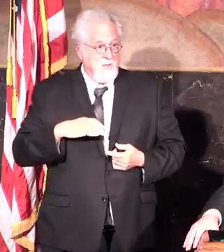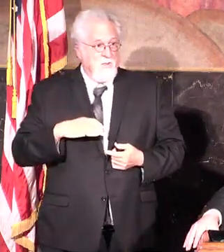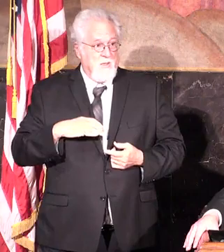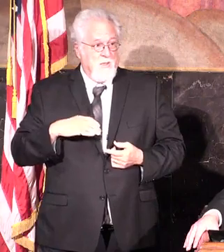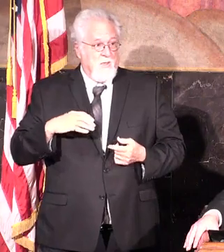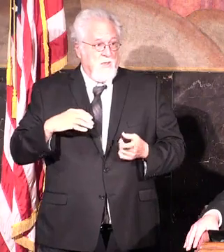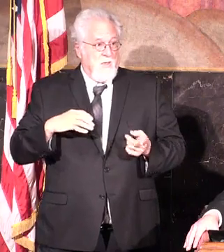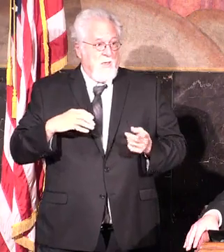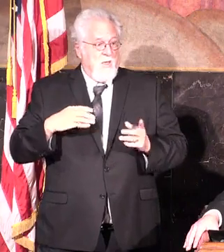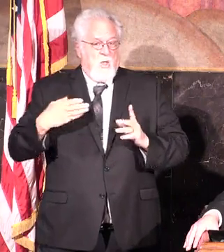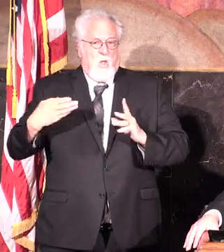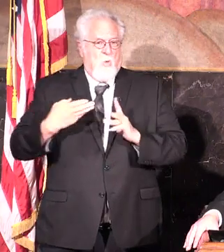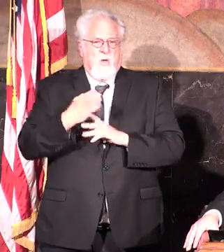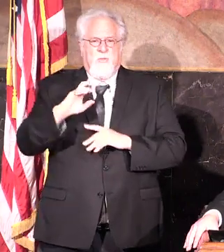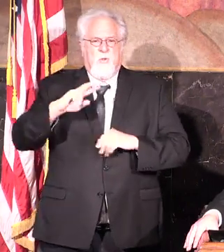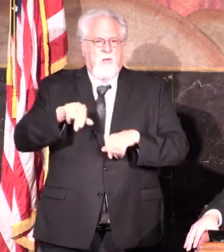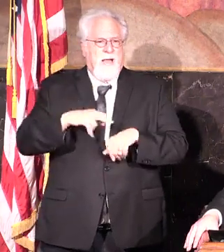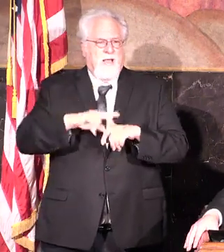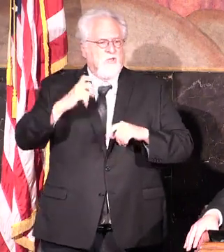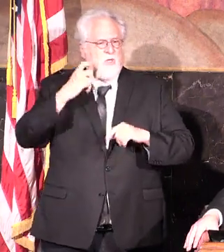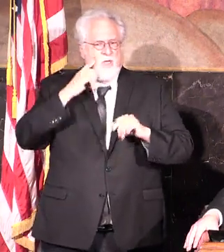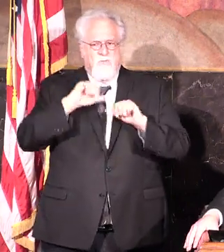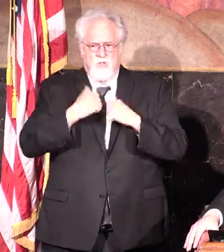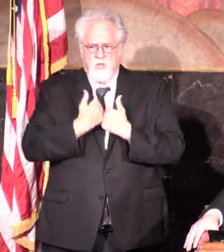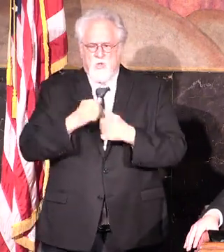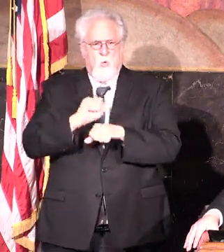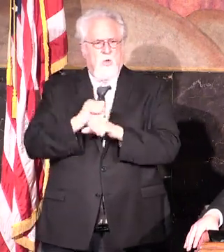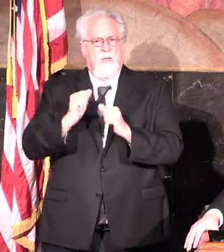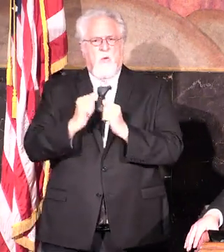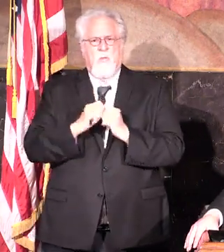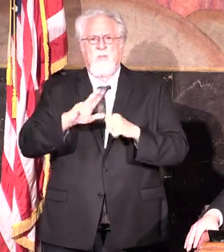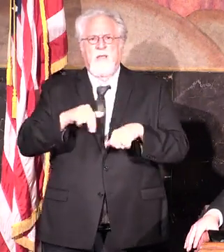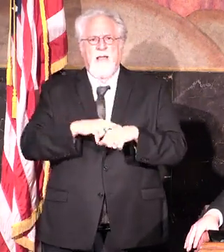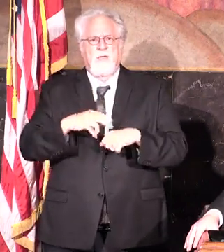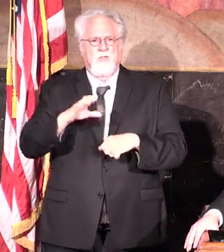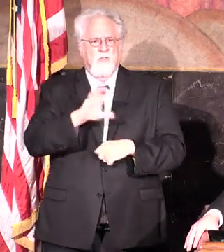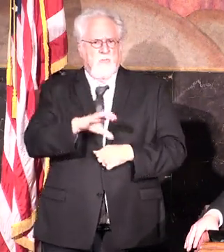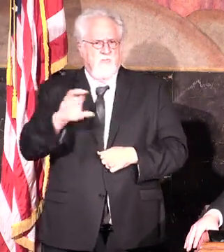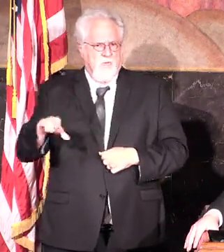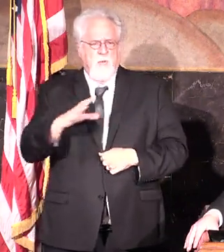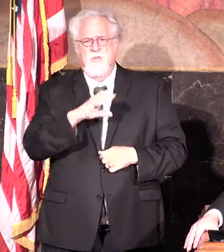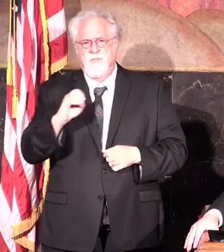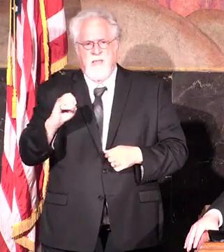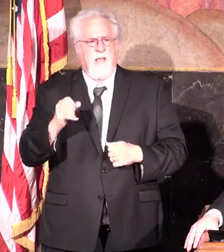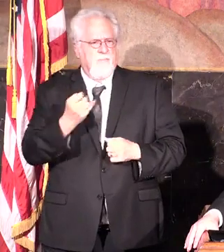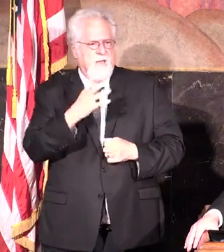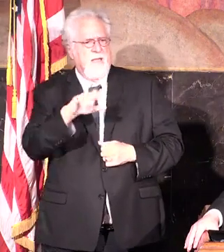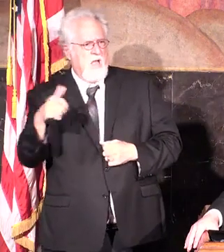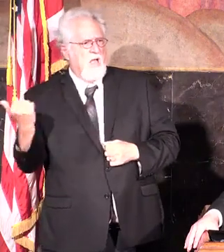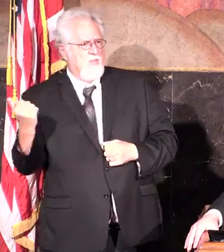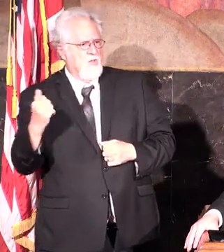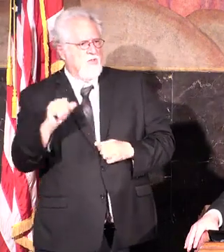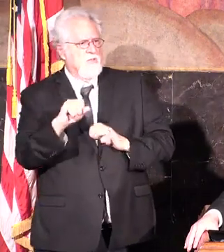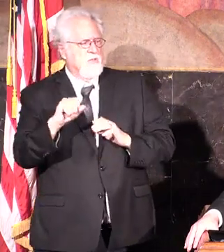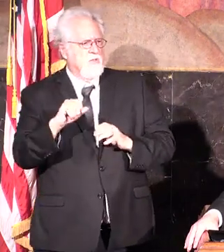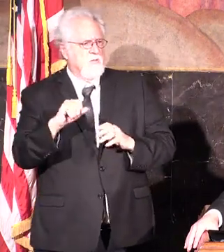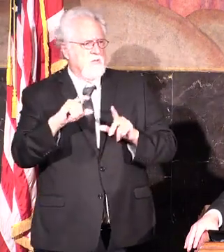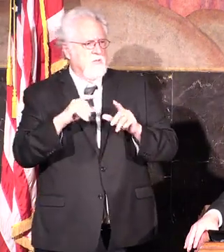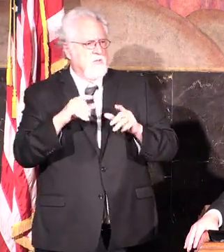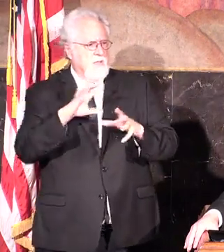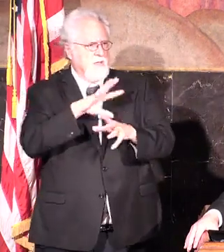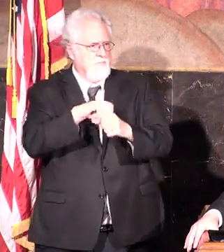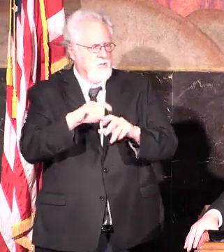this hard through the National Governors Association, working with the National Chamber of Commerce and many other stakeholders, is